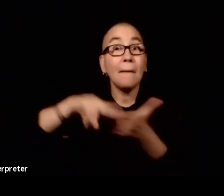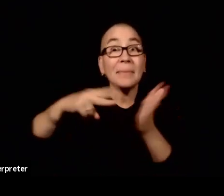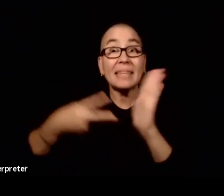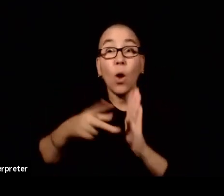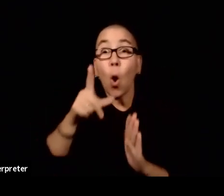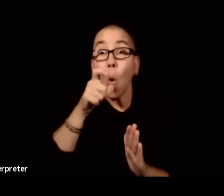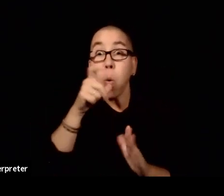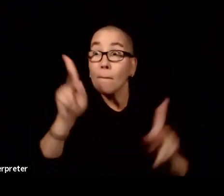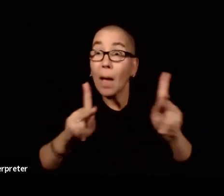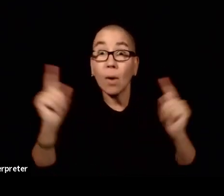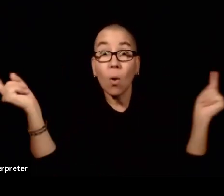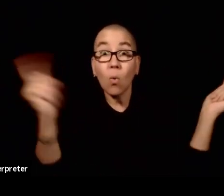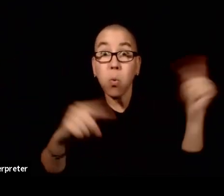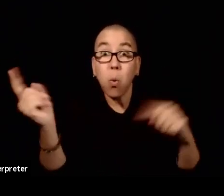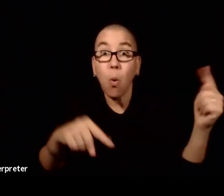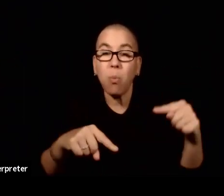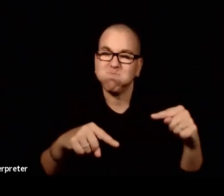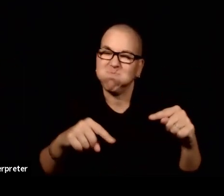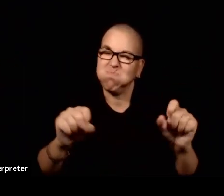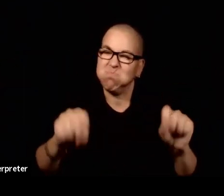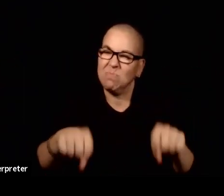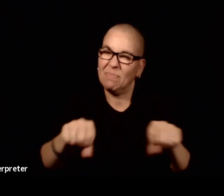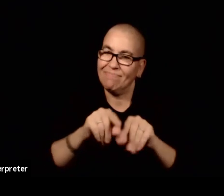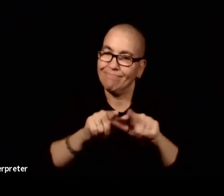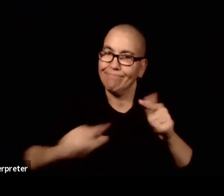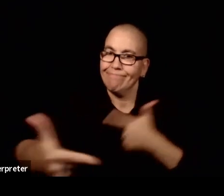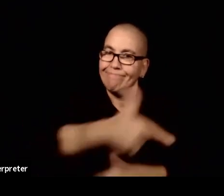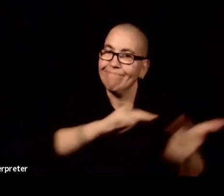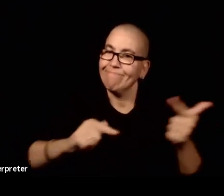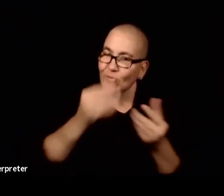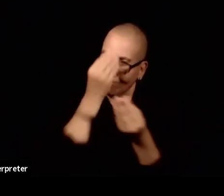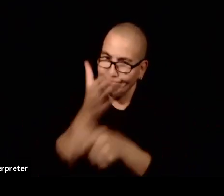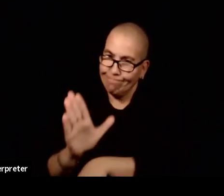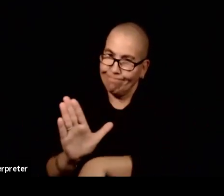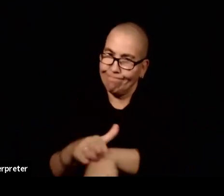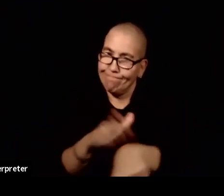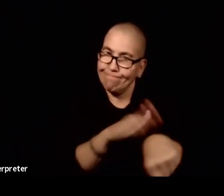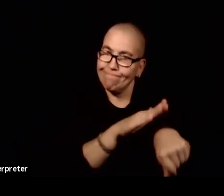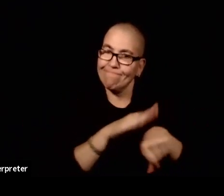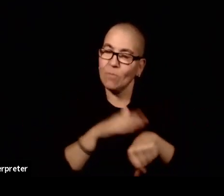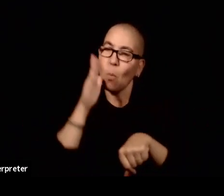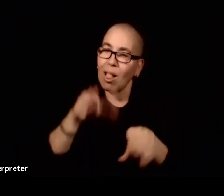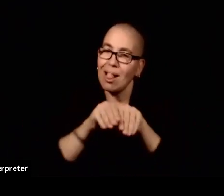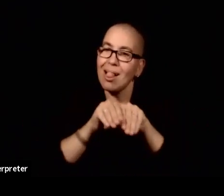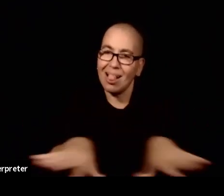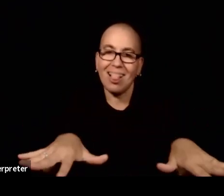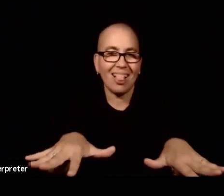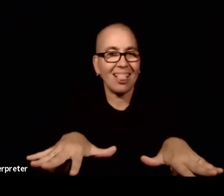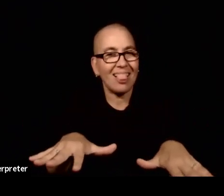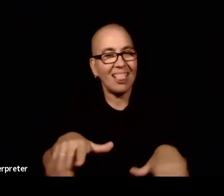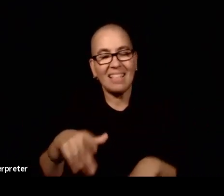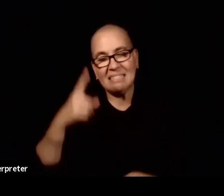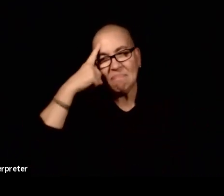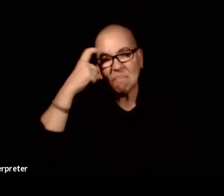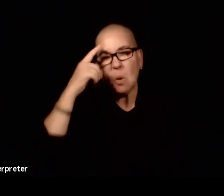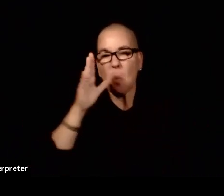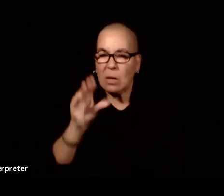this event, so there's certainly a possibility of other exposures. Now, we don't know how many. We're still doing the